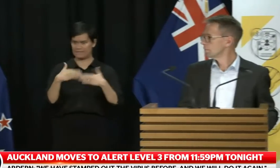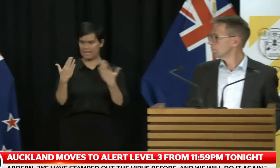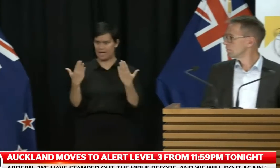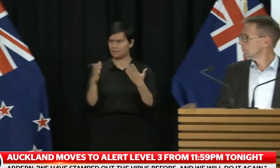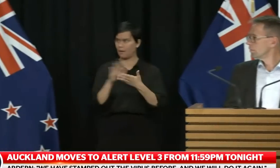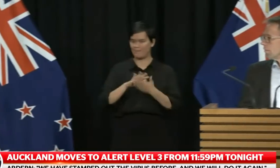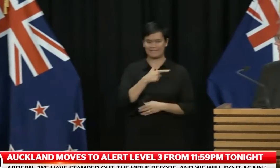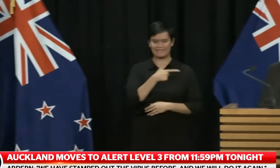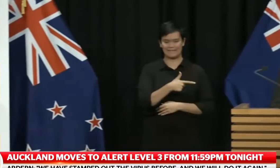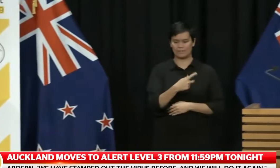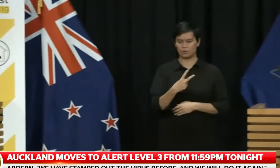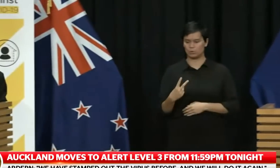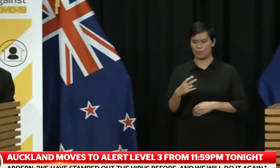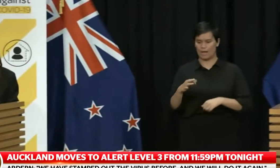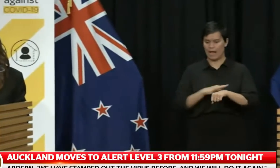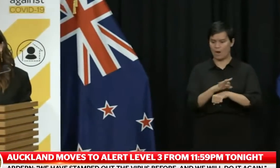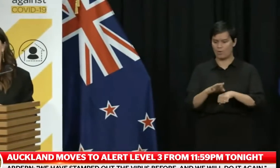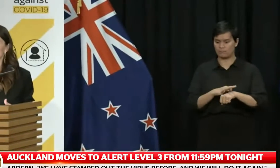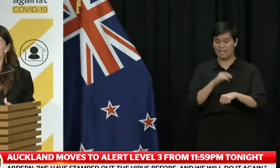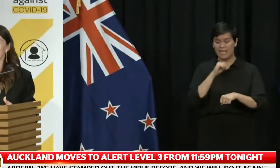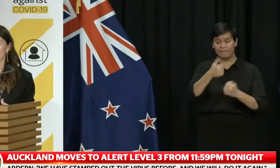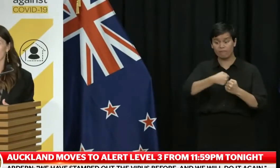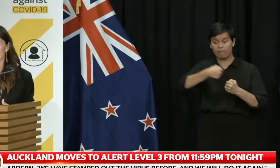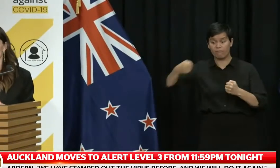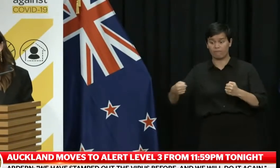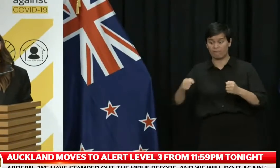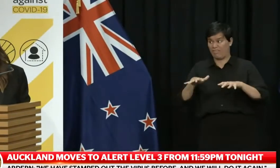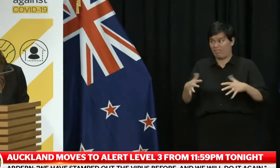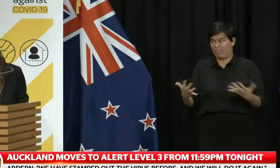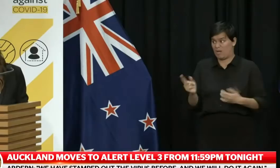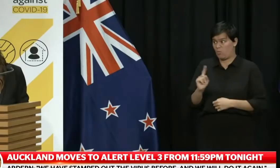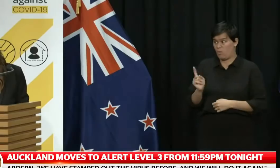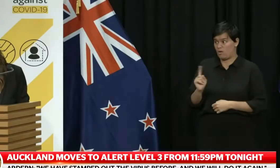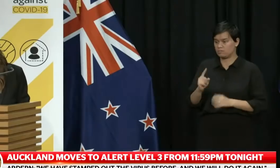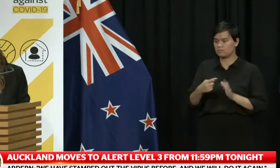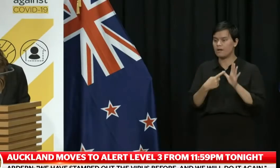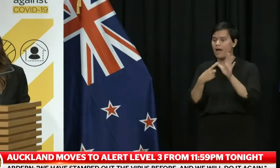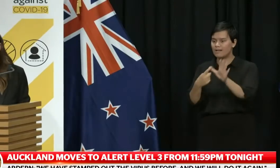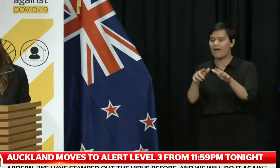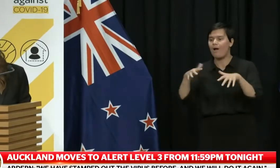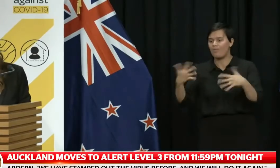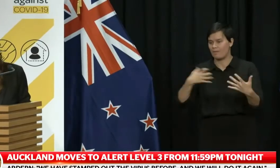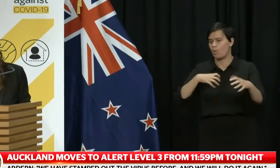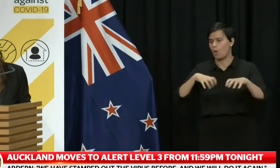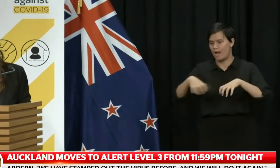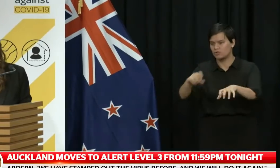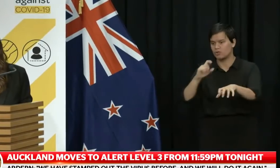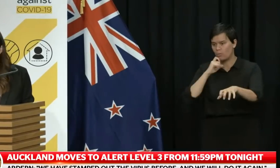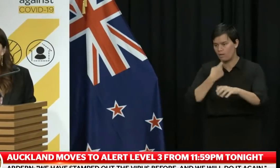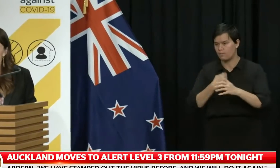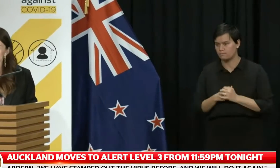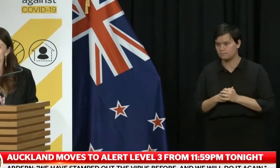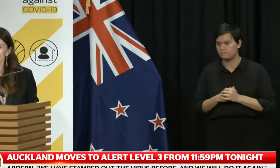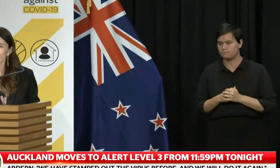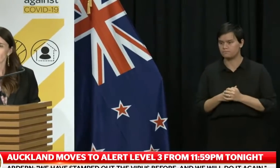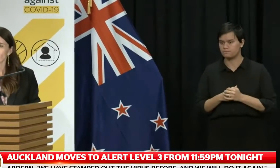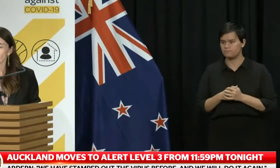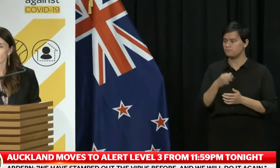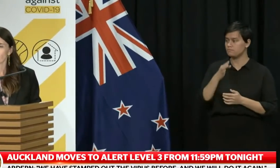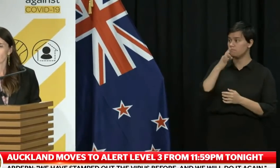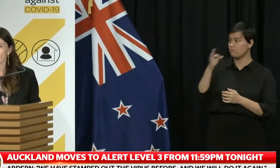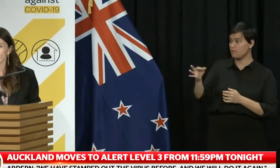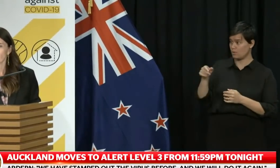than 72 hours, of course, we move at that point. And that's what we established at the last occasion that we moved into level 3. Are you